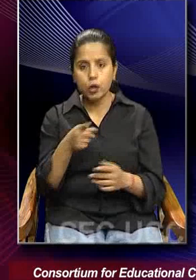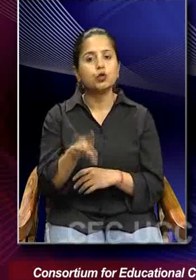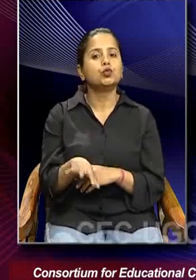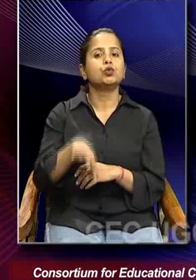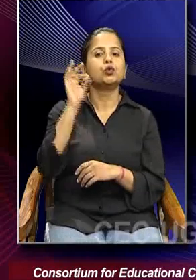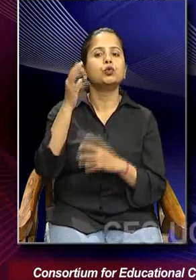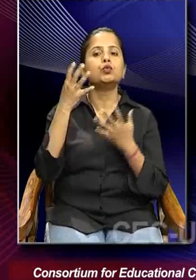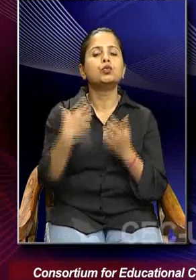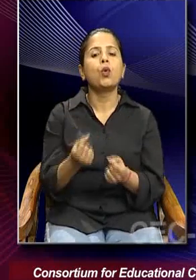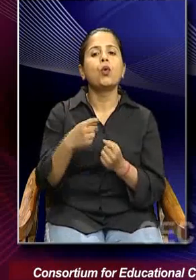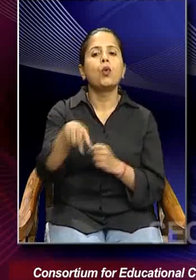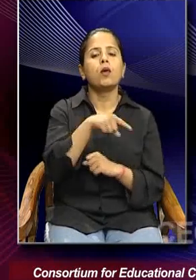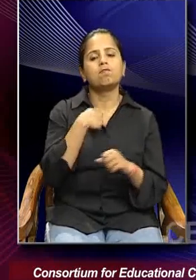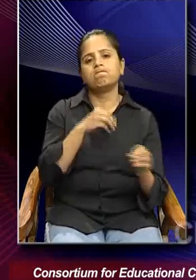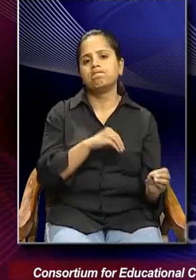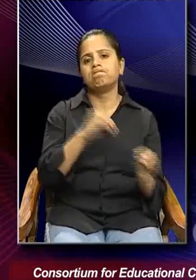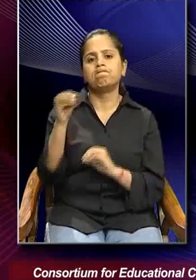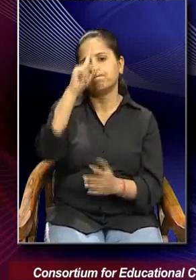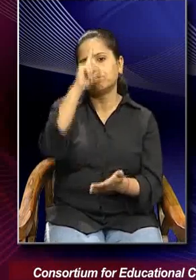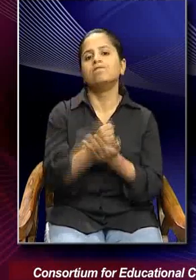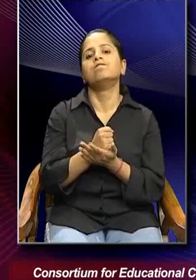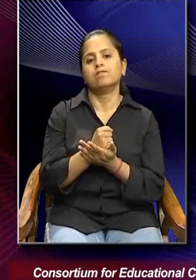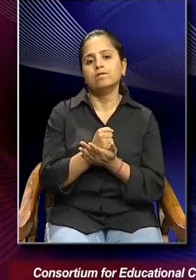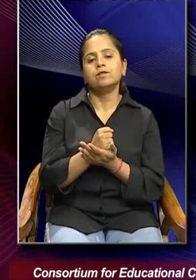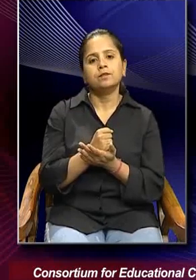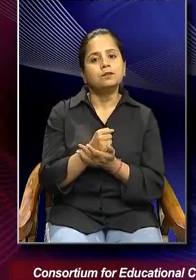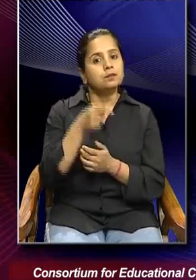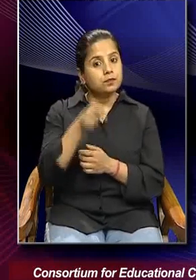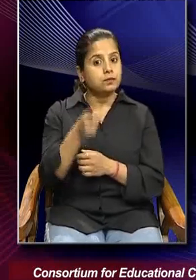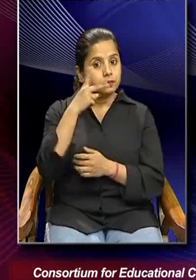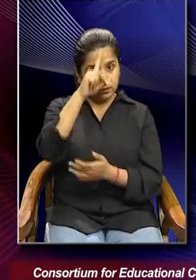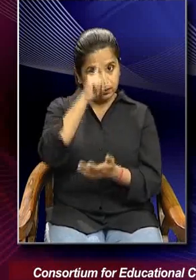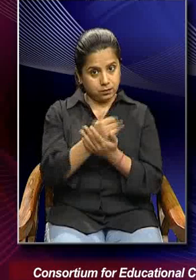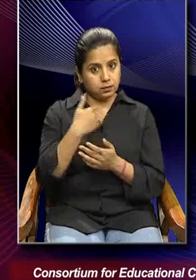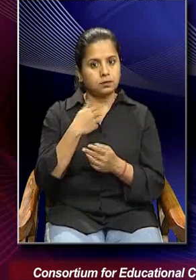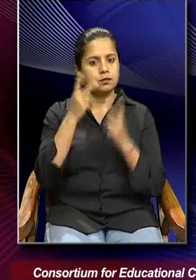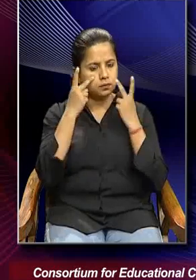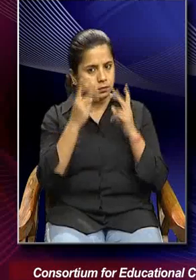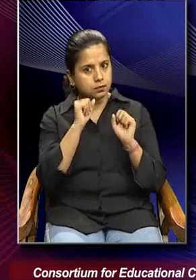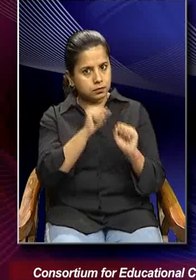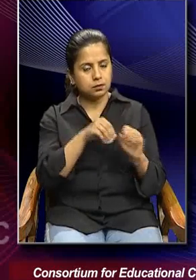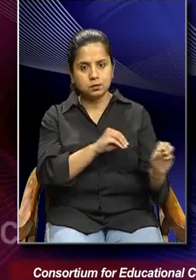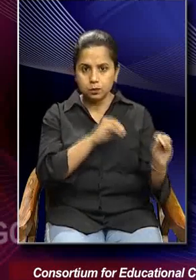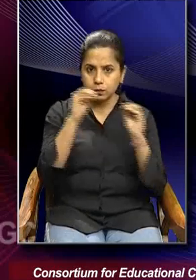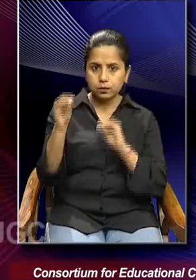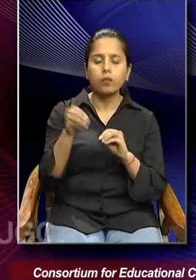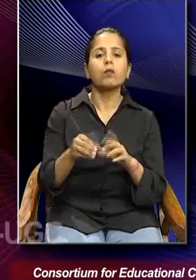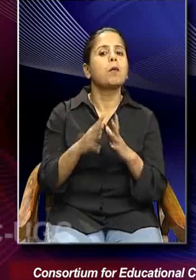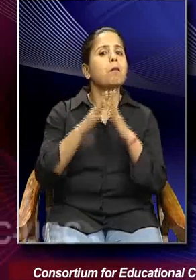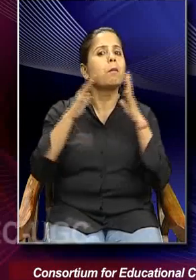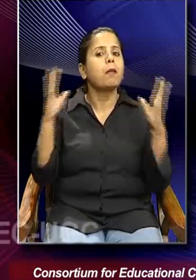to make a migratory decision. And hence we observe that migration is